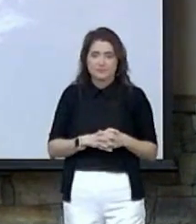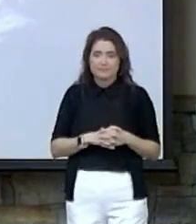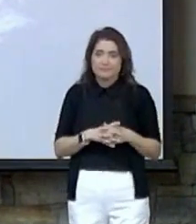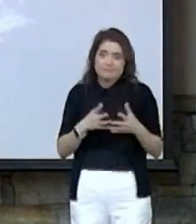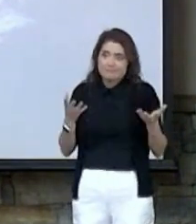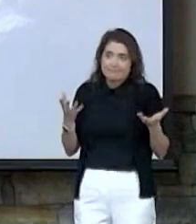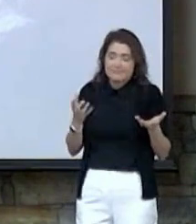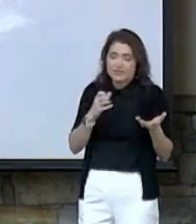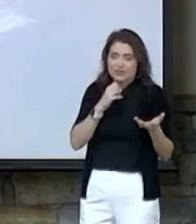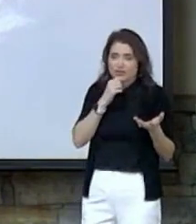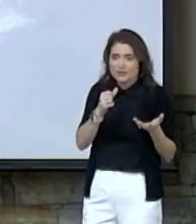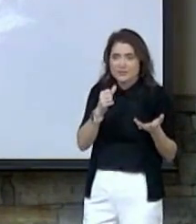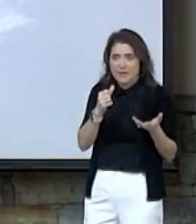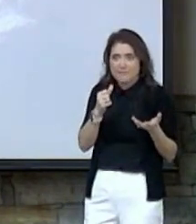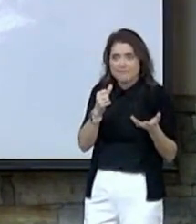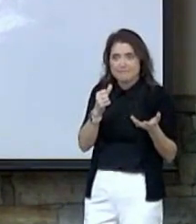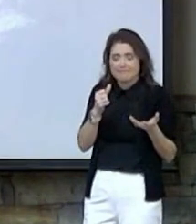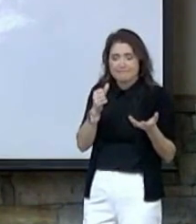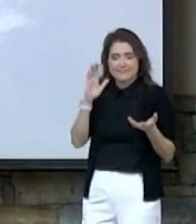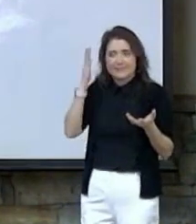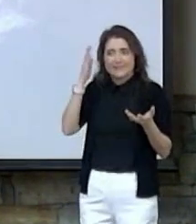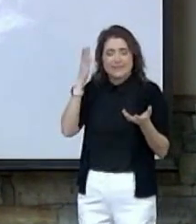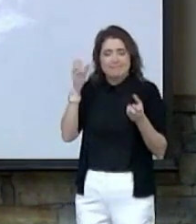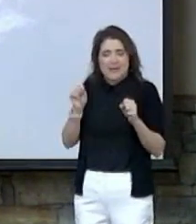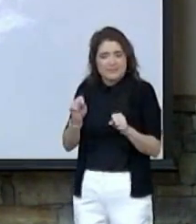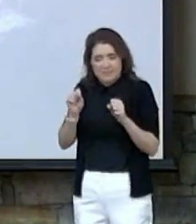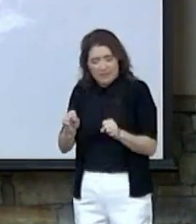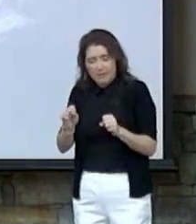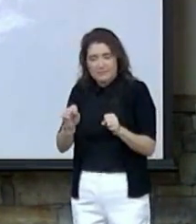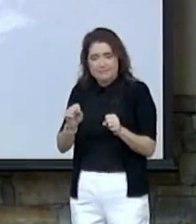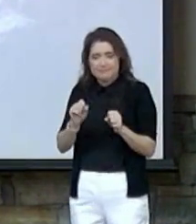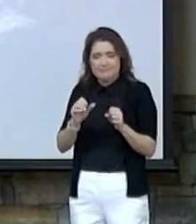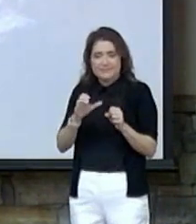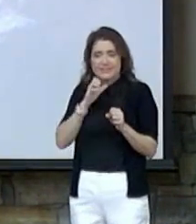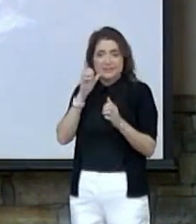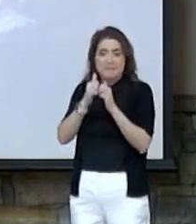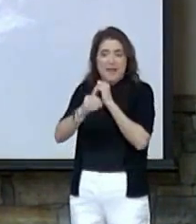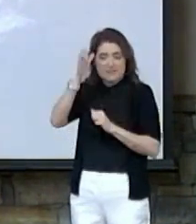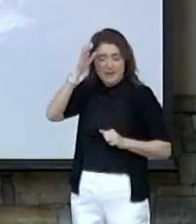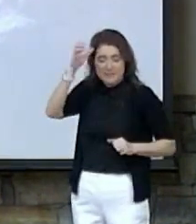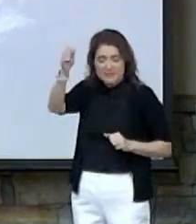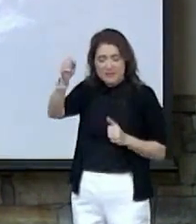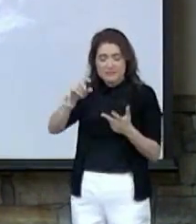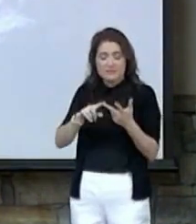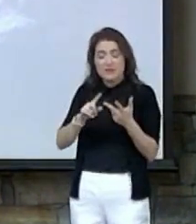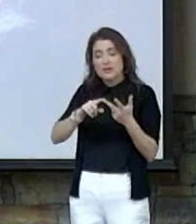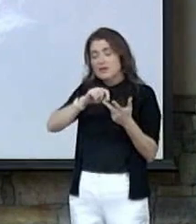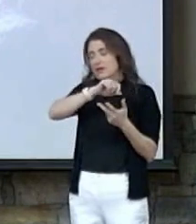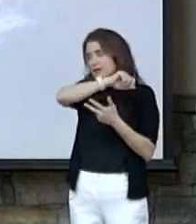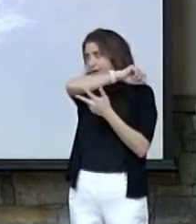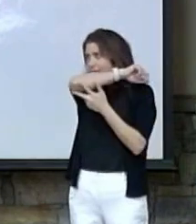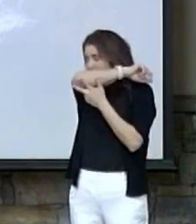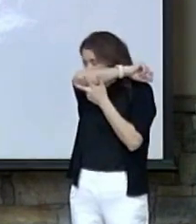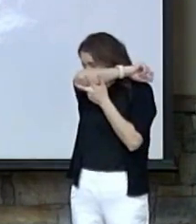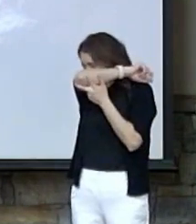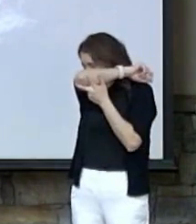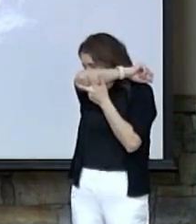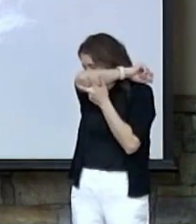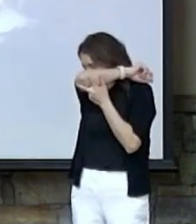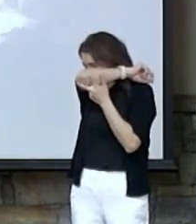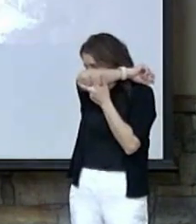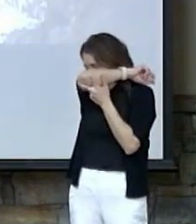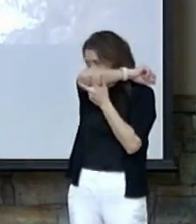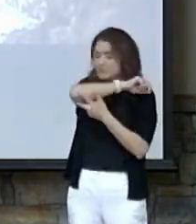just not plausible. It doesn't pass the common sense test. So we're left with the realization that the tomb was